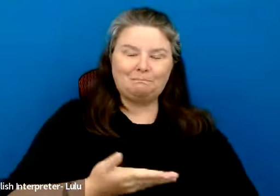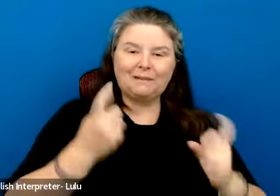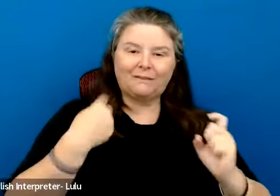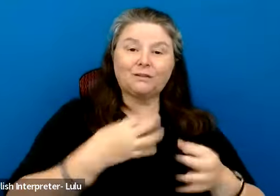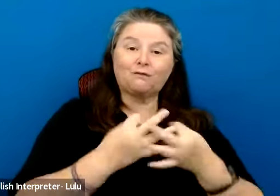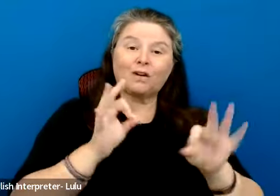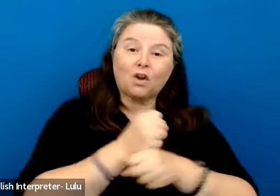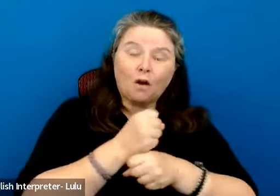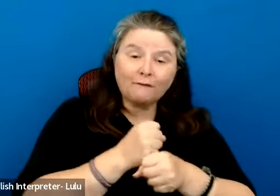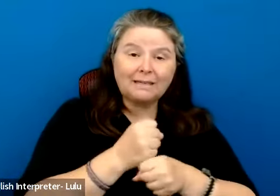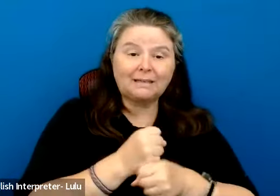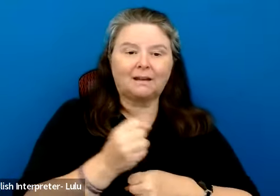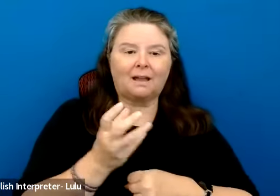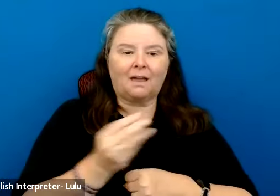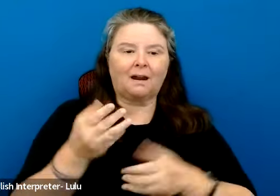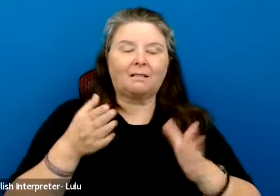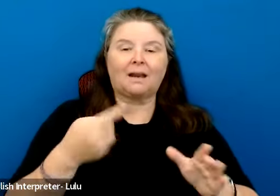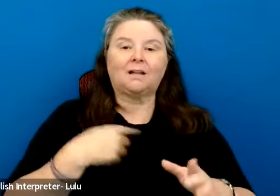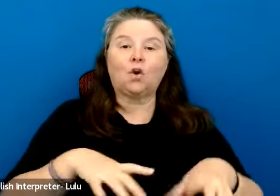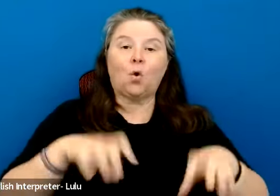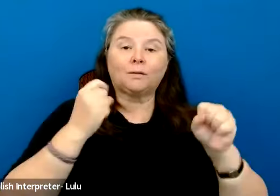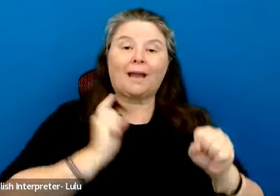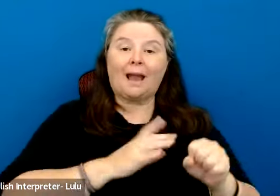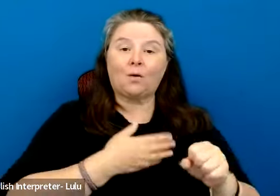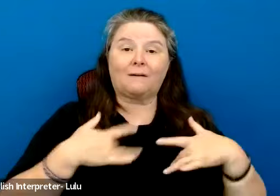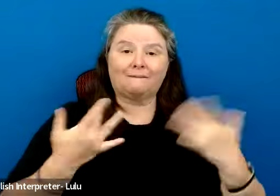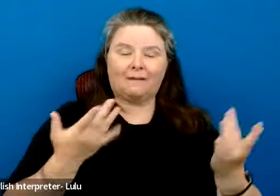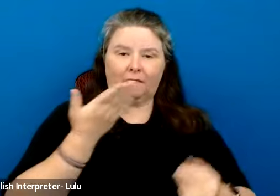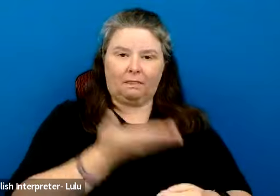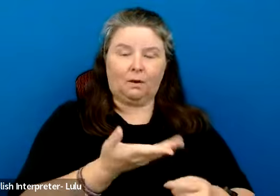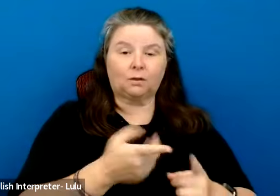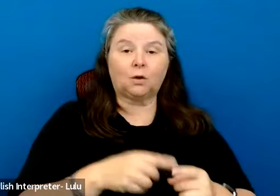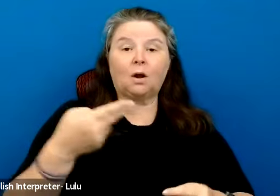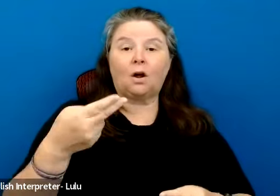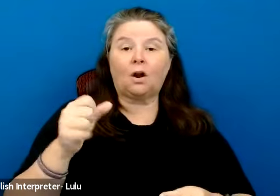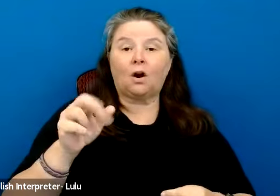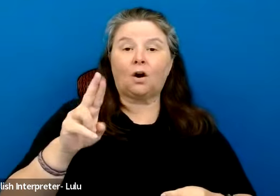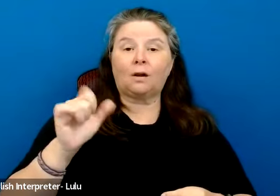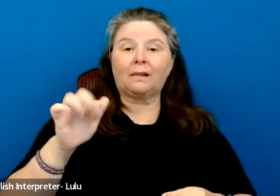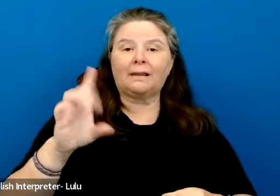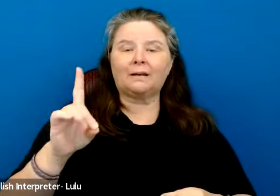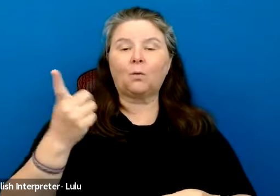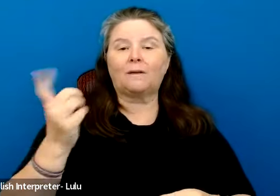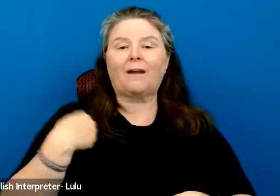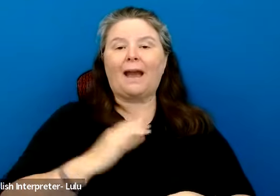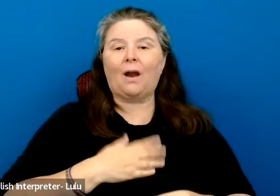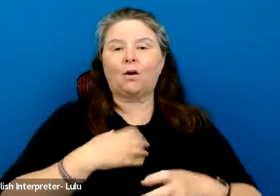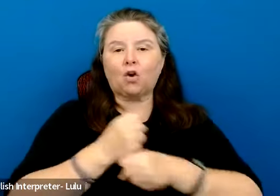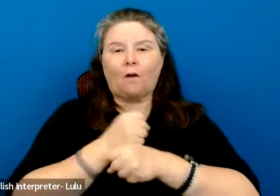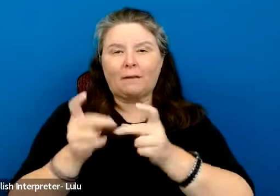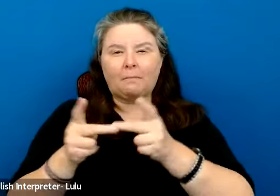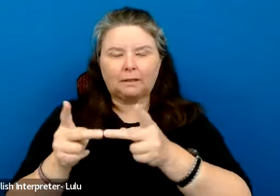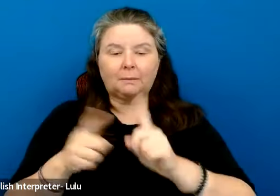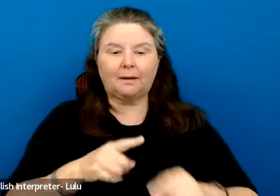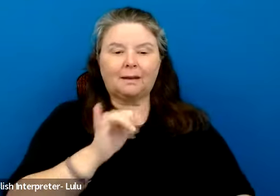free coffee and allow us to host our event there. So Harlan is one of our coffee places, but Intaza is a new one, and